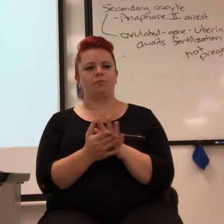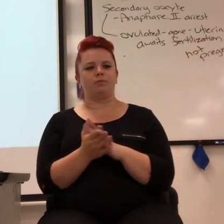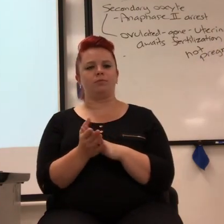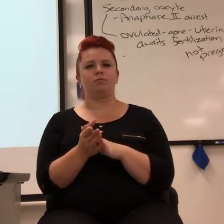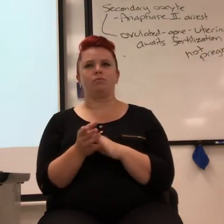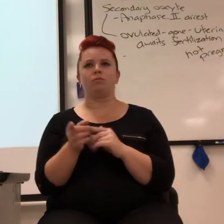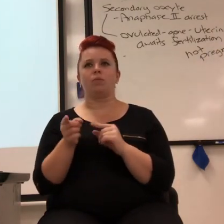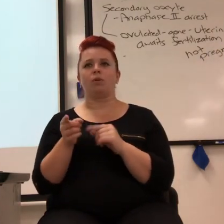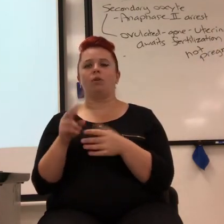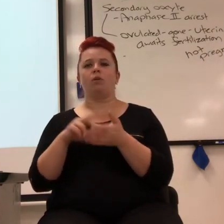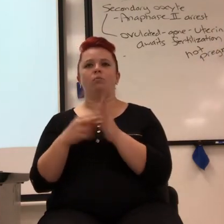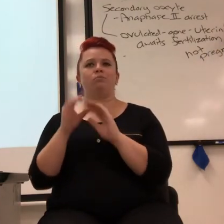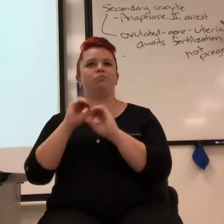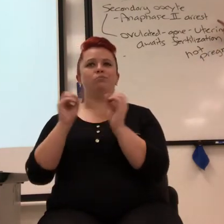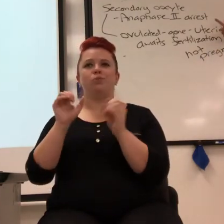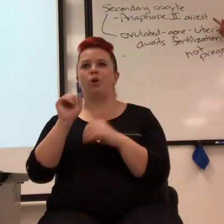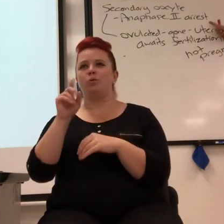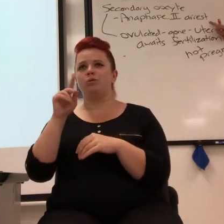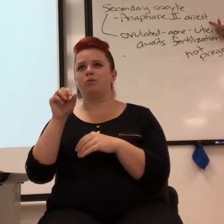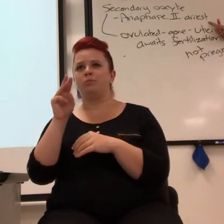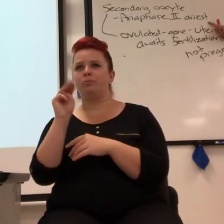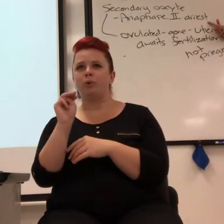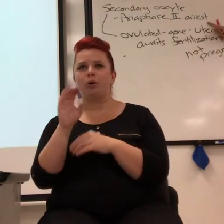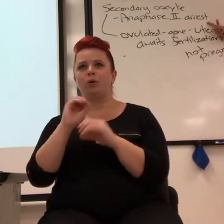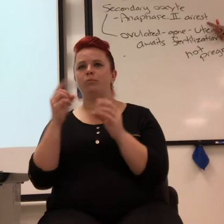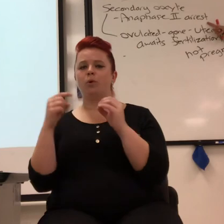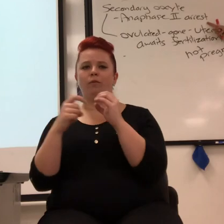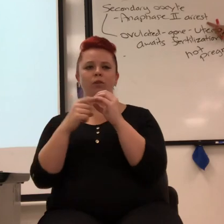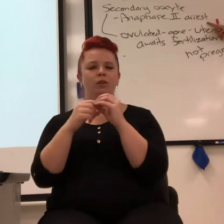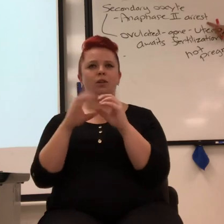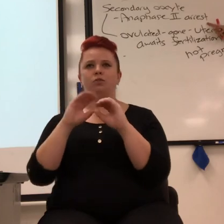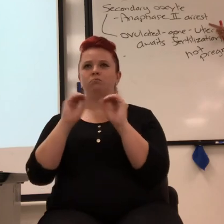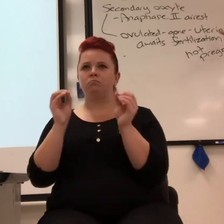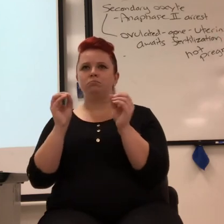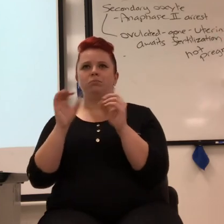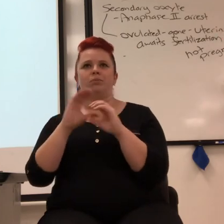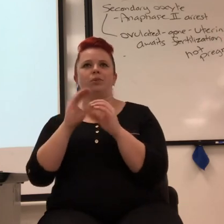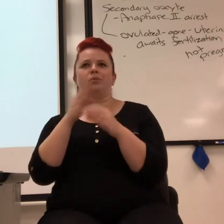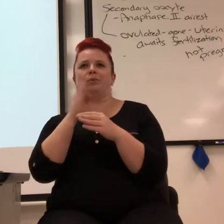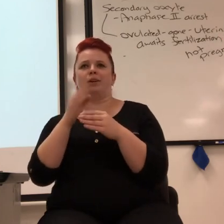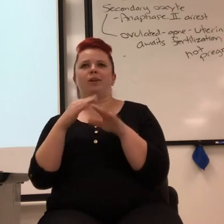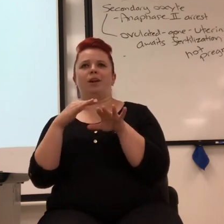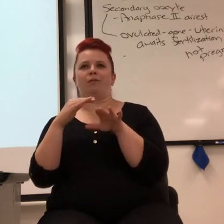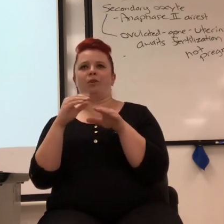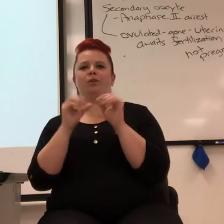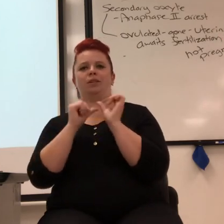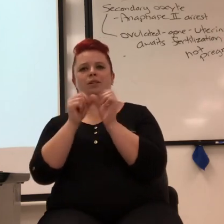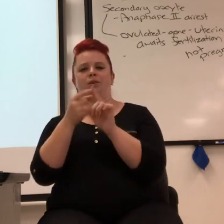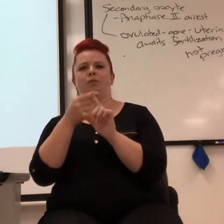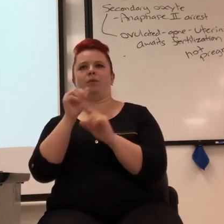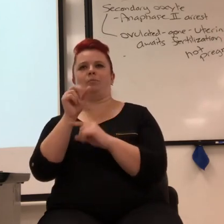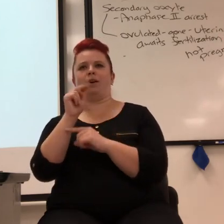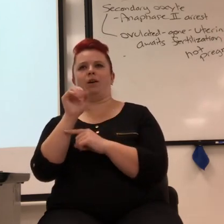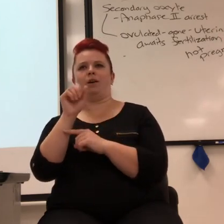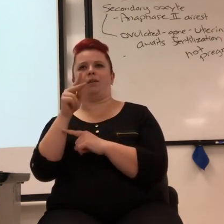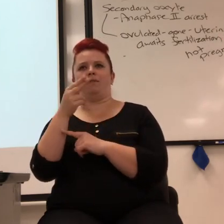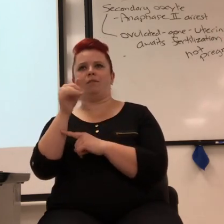No sperm ever come. You just never get out of phase two. You don't finish, there's no need